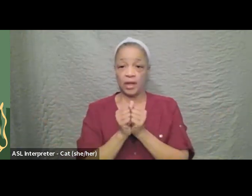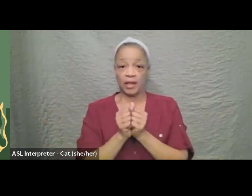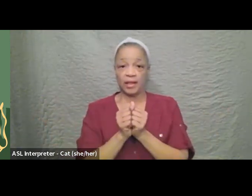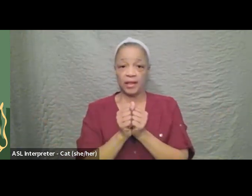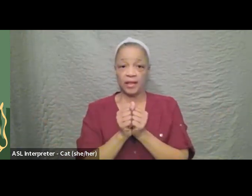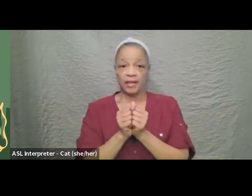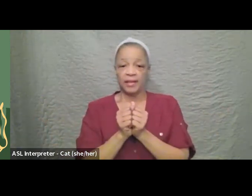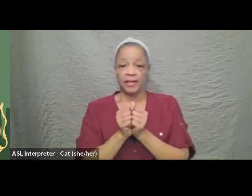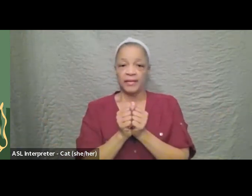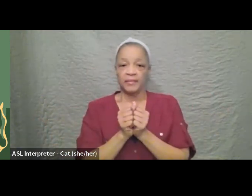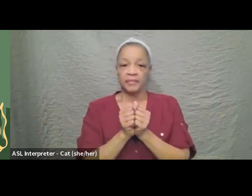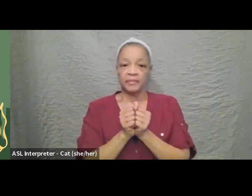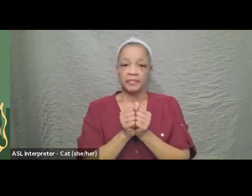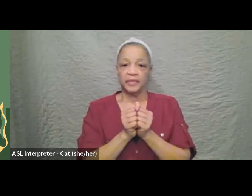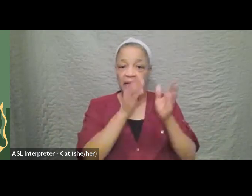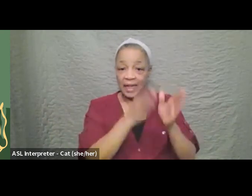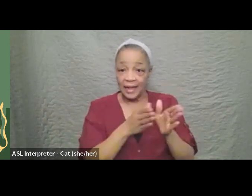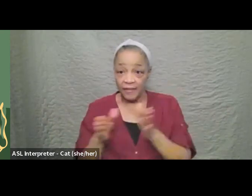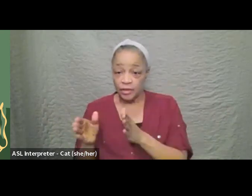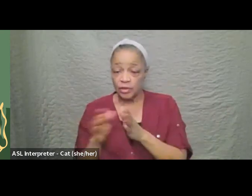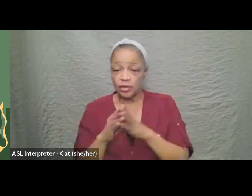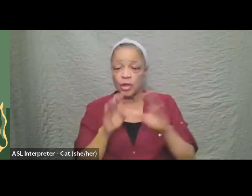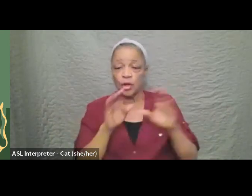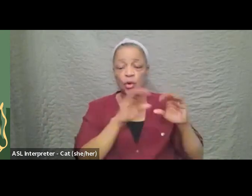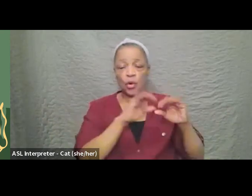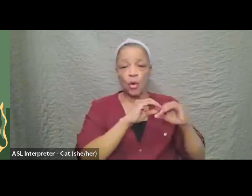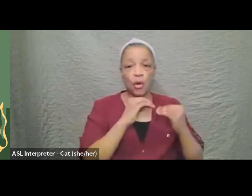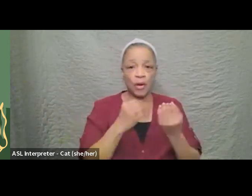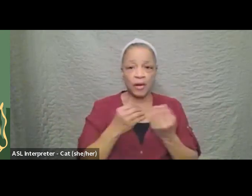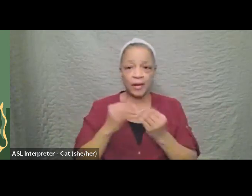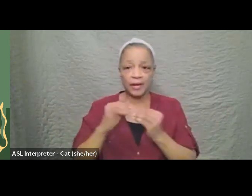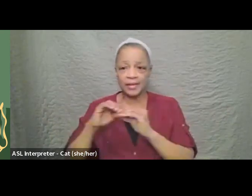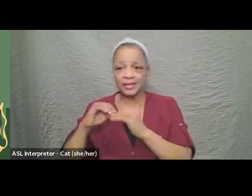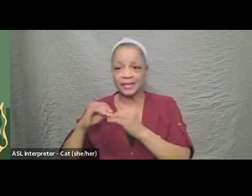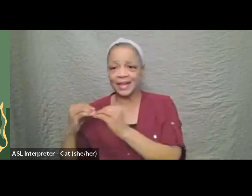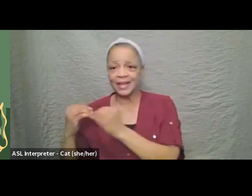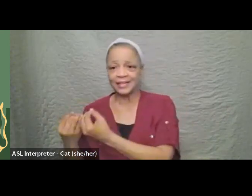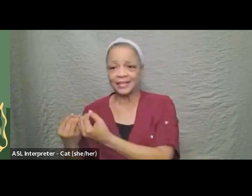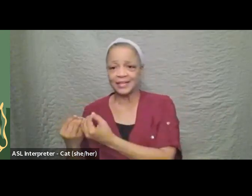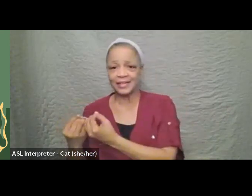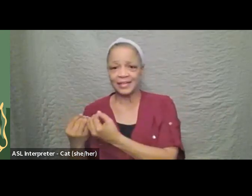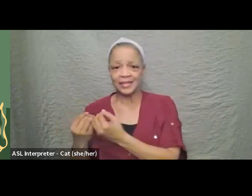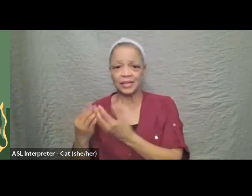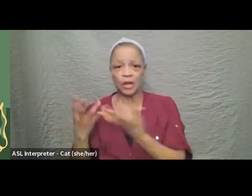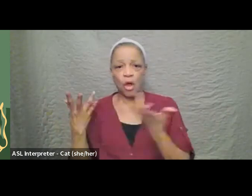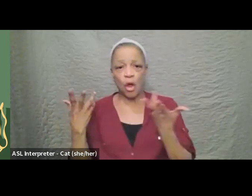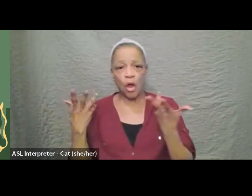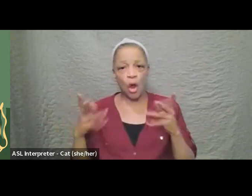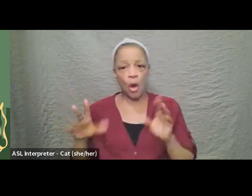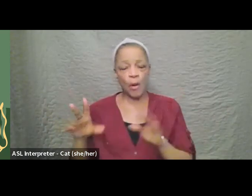those individuals and organizations that are already PIs, that know